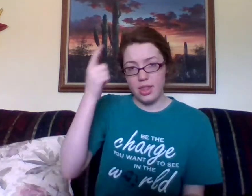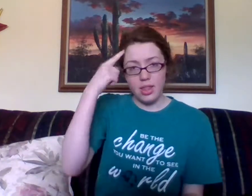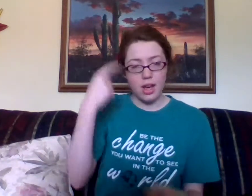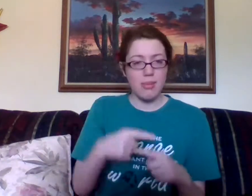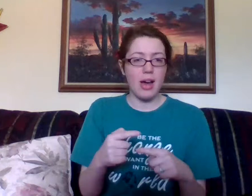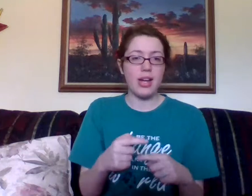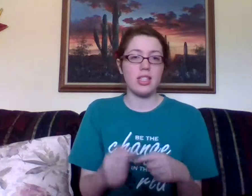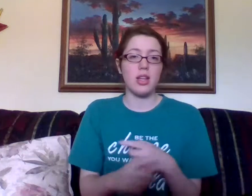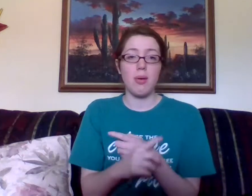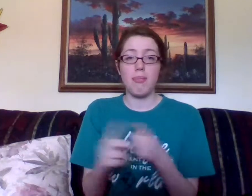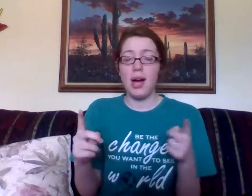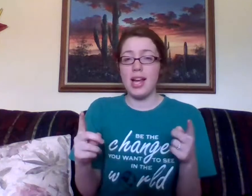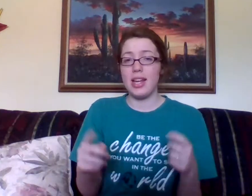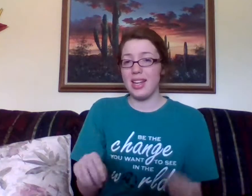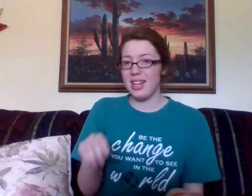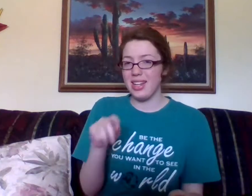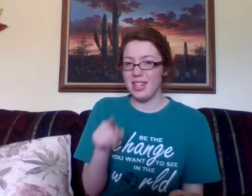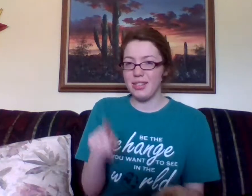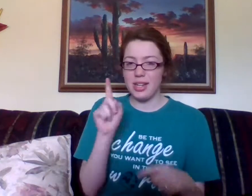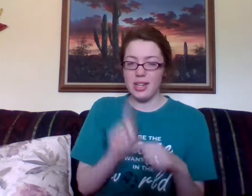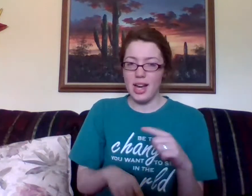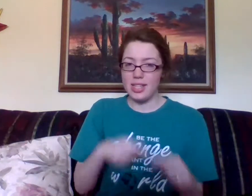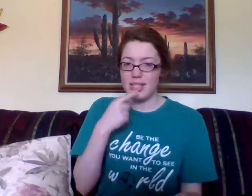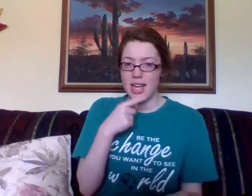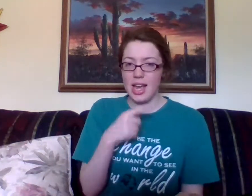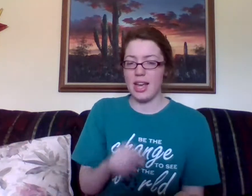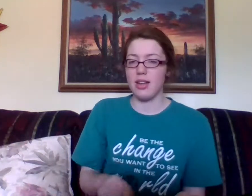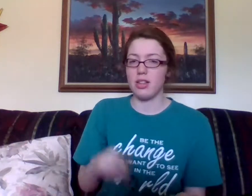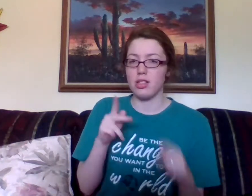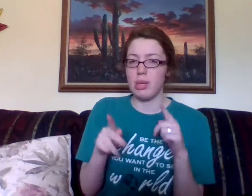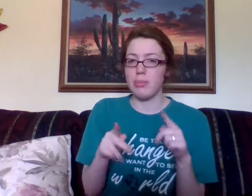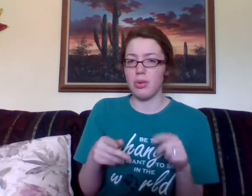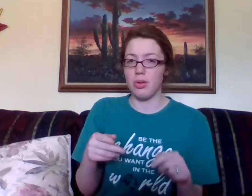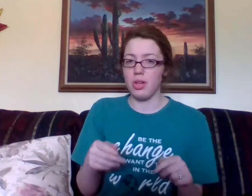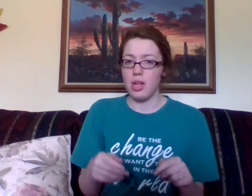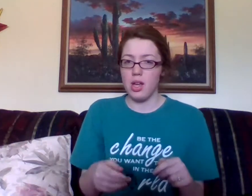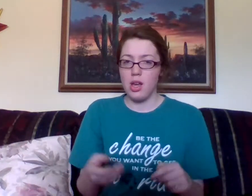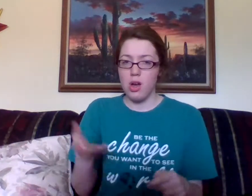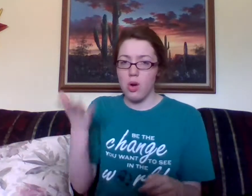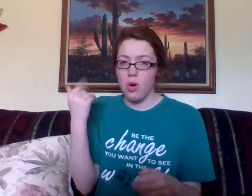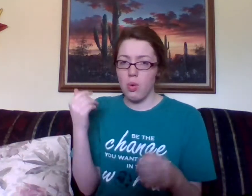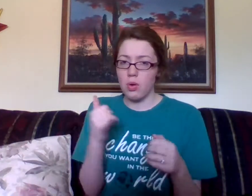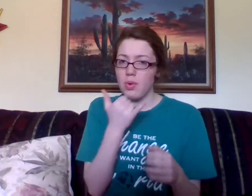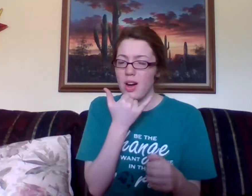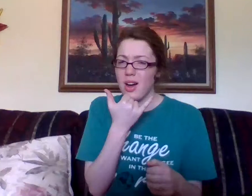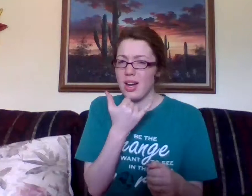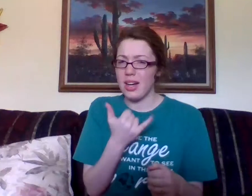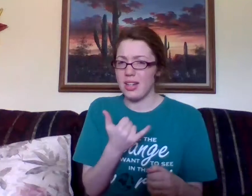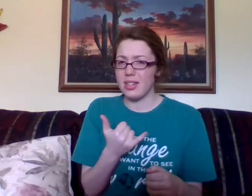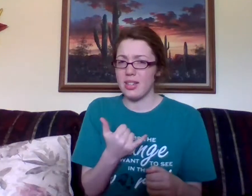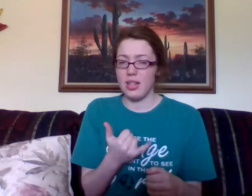thought about it, but you cannot say those people were wrong,